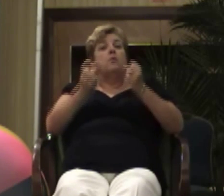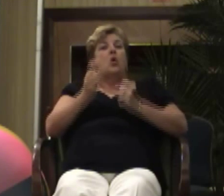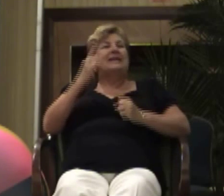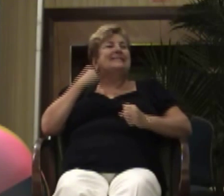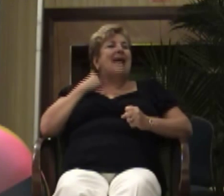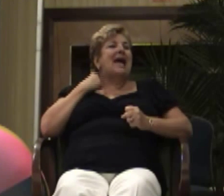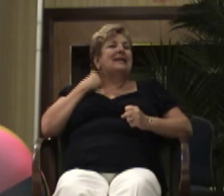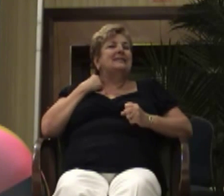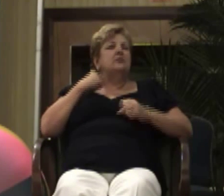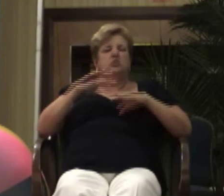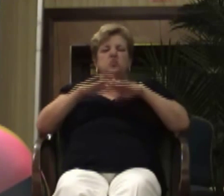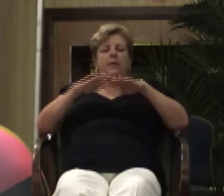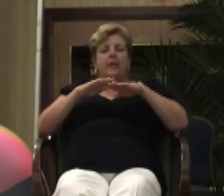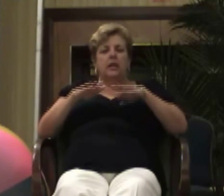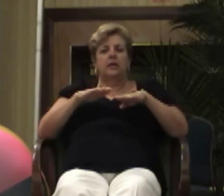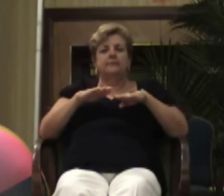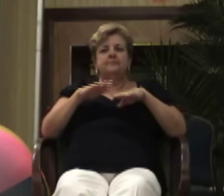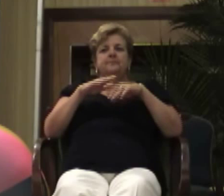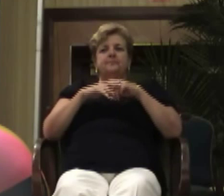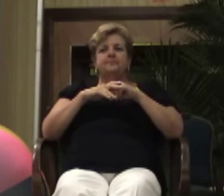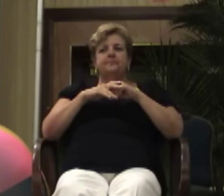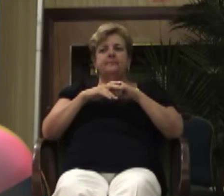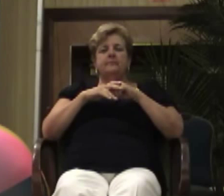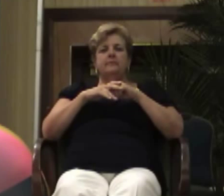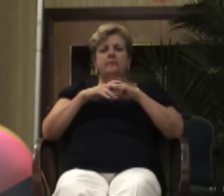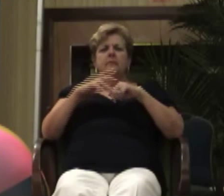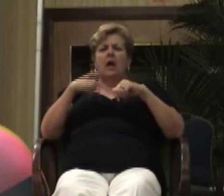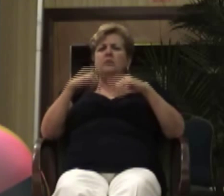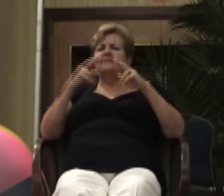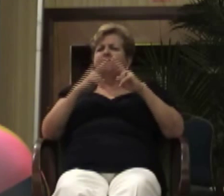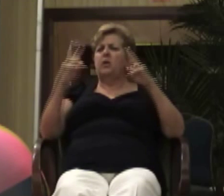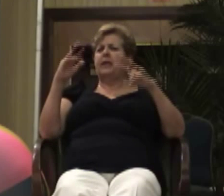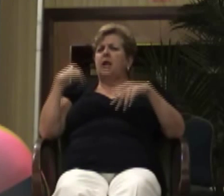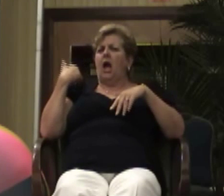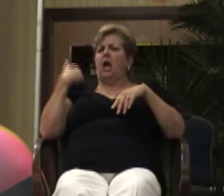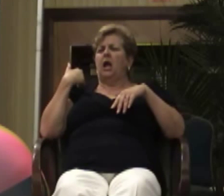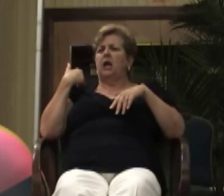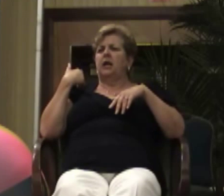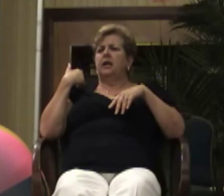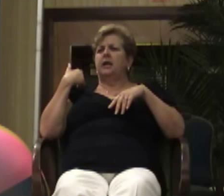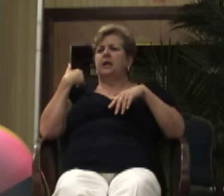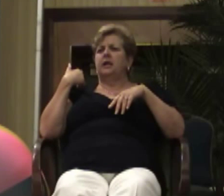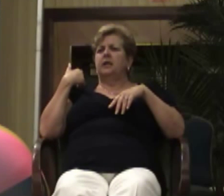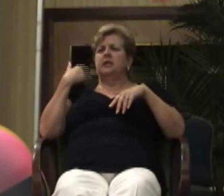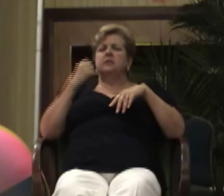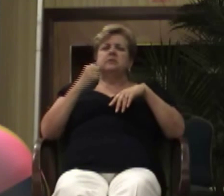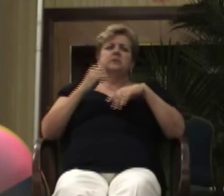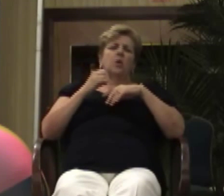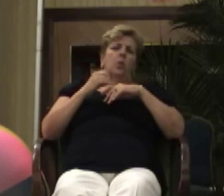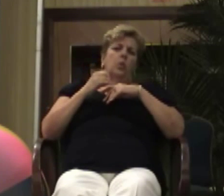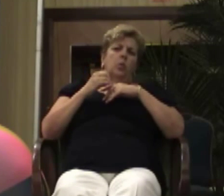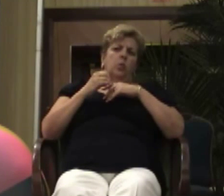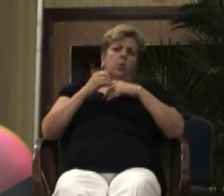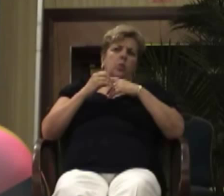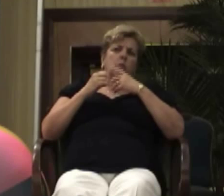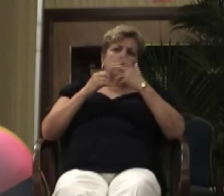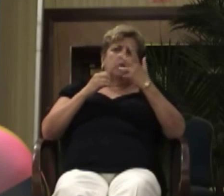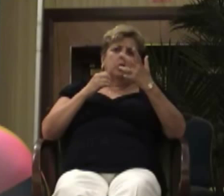swimming accident, and I was very young. I was shifted back and forth. We were in Oklahoma on a